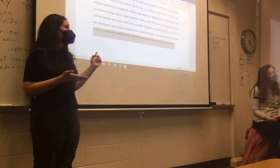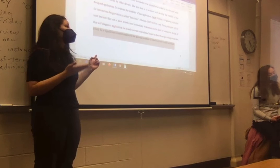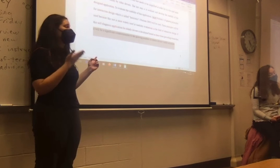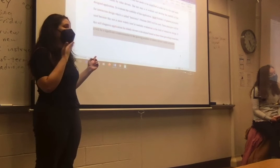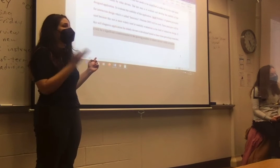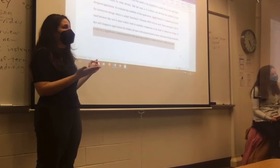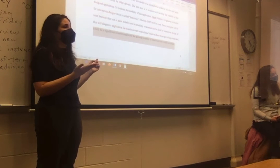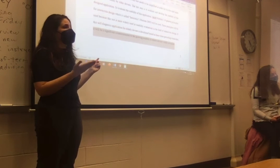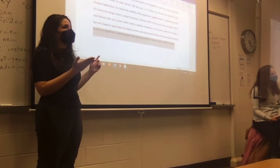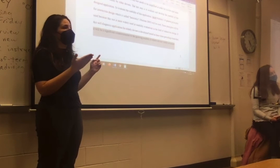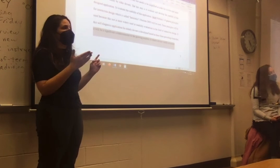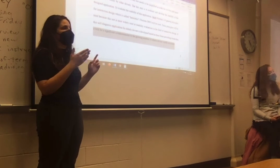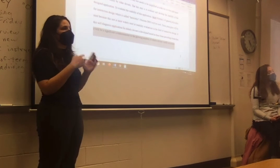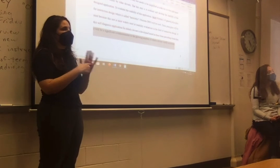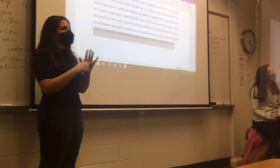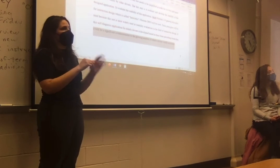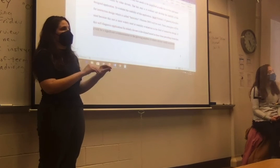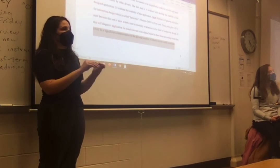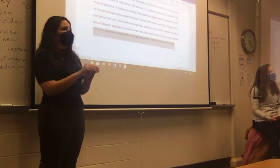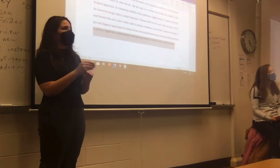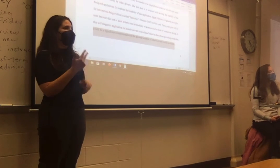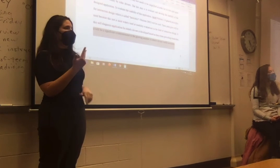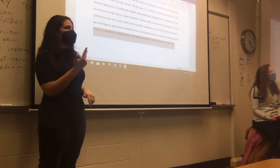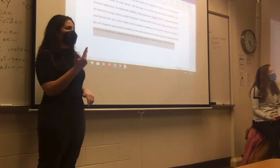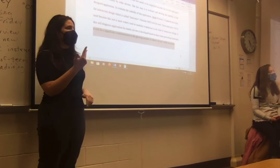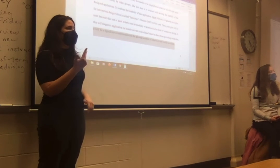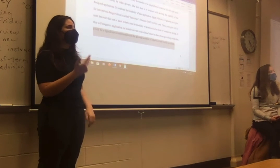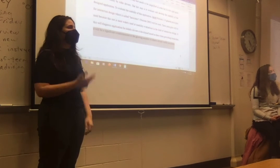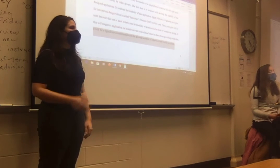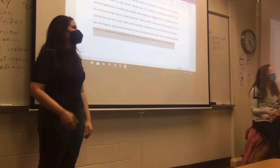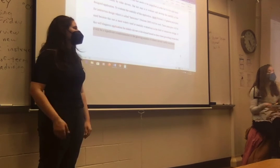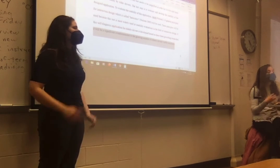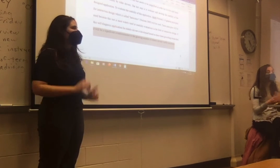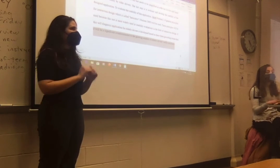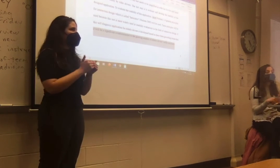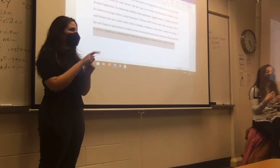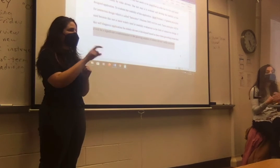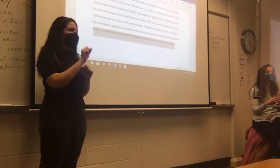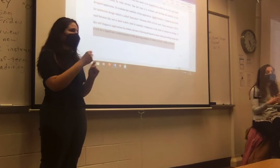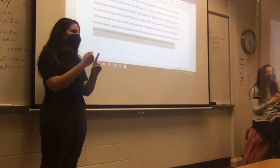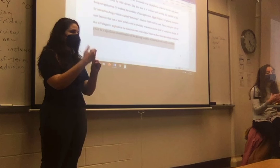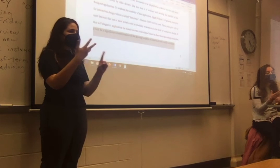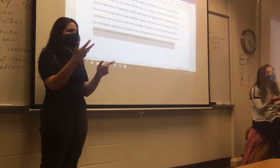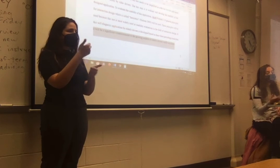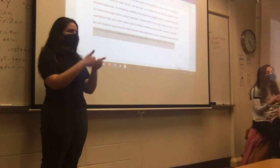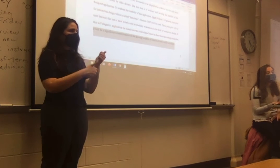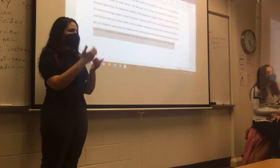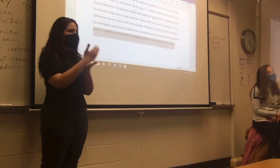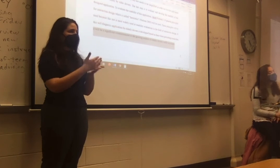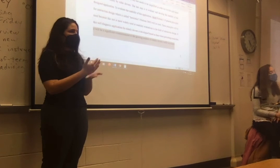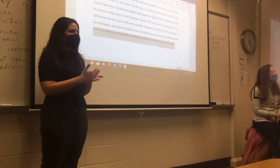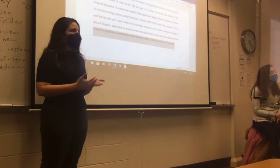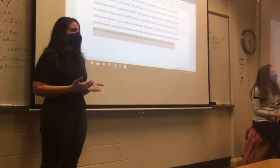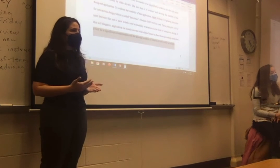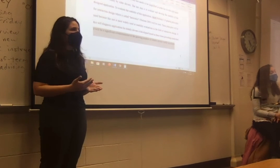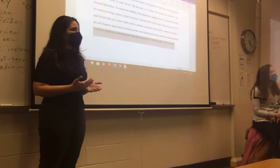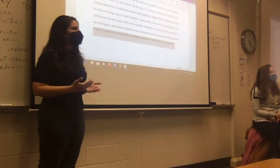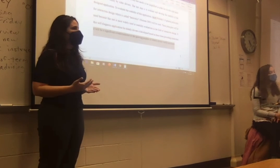Move 3 and how you can fully explain each part, particularly the method,